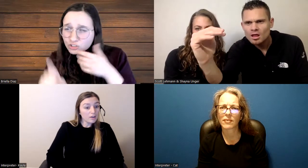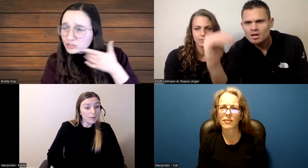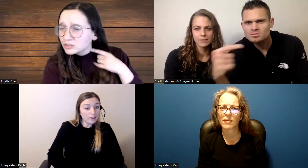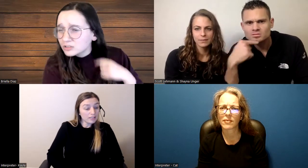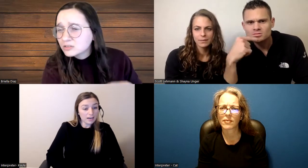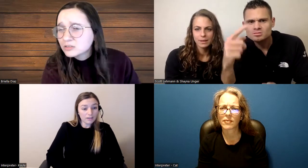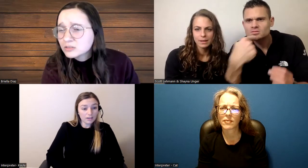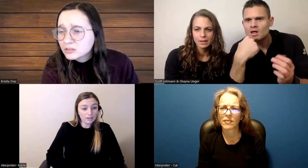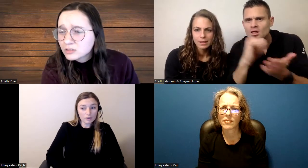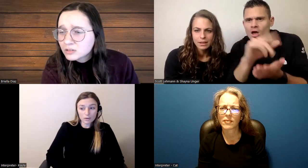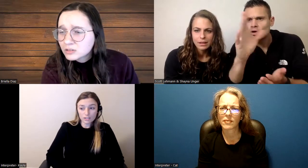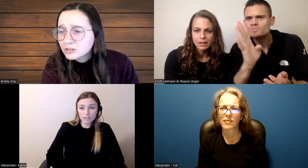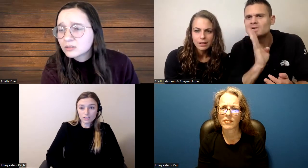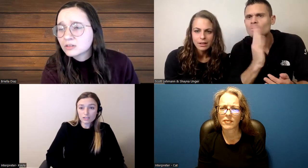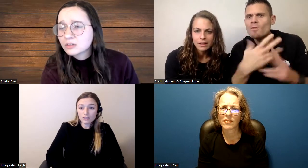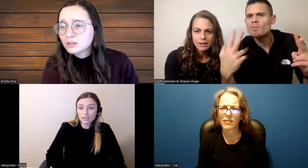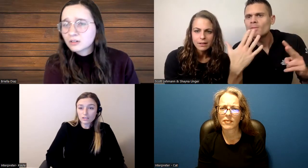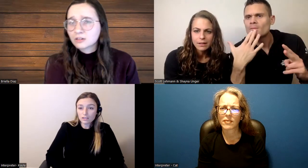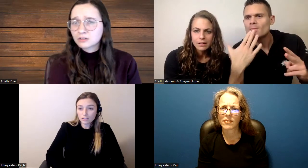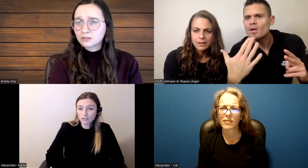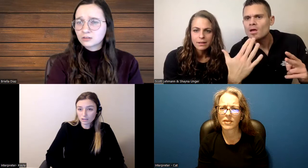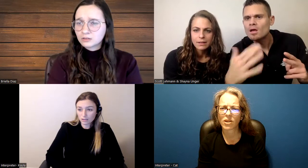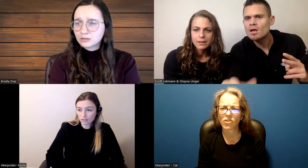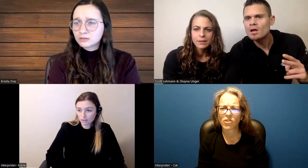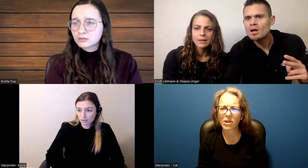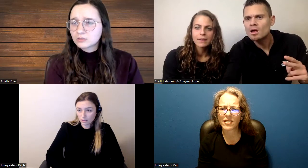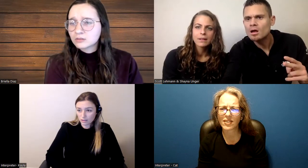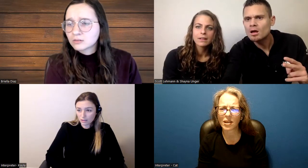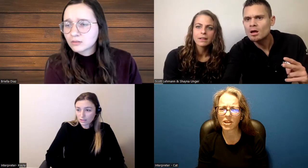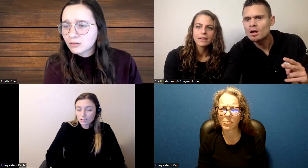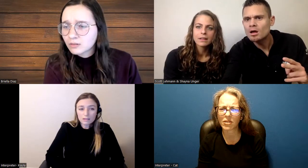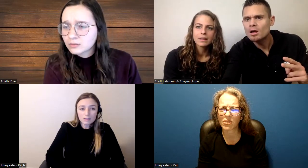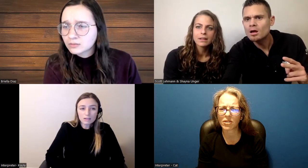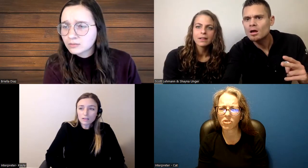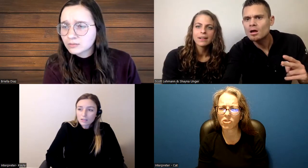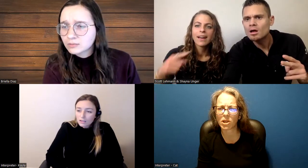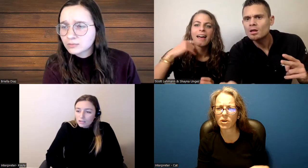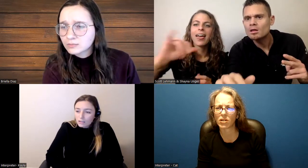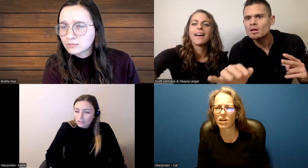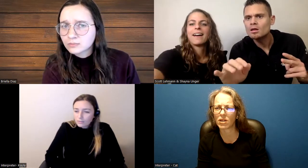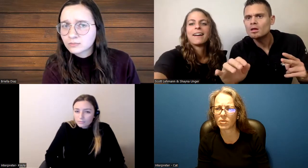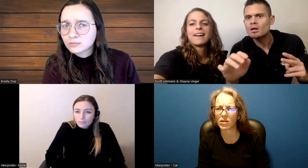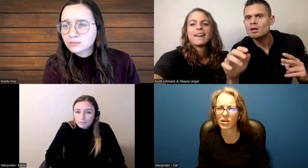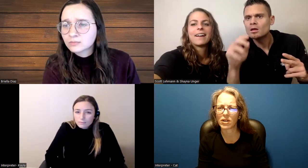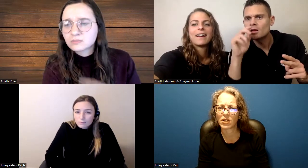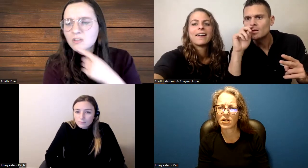Any other parents that have any other questions? You know, somebody said something about you speak well.